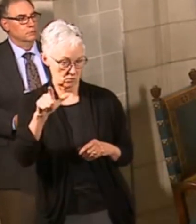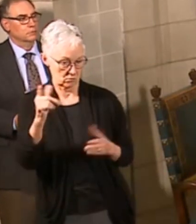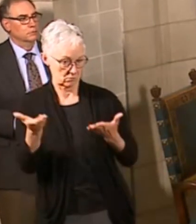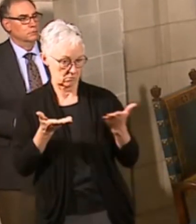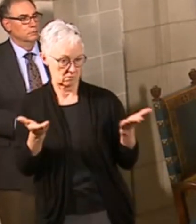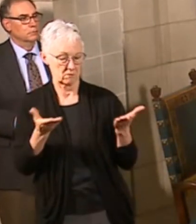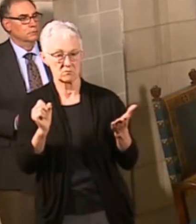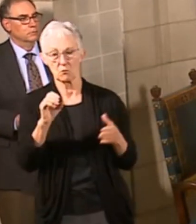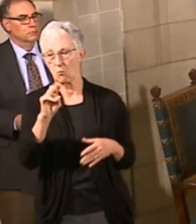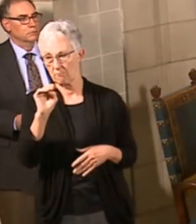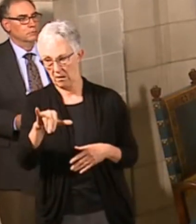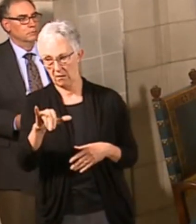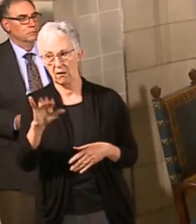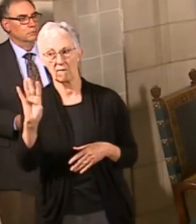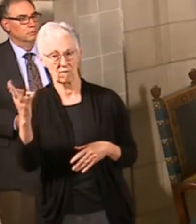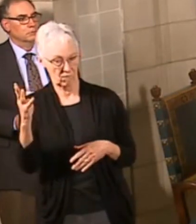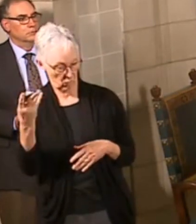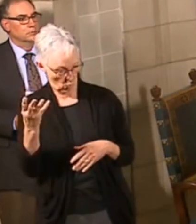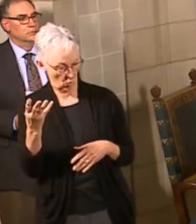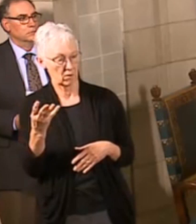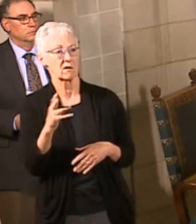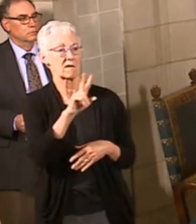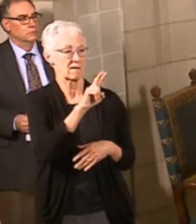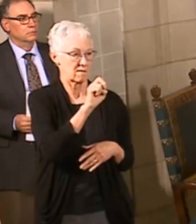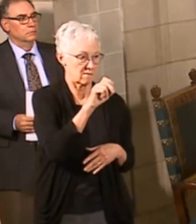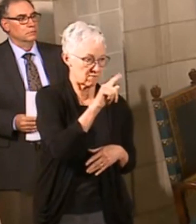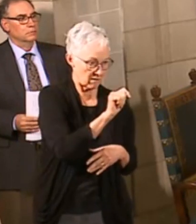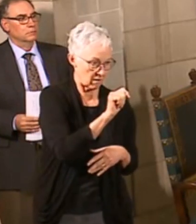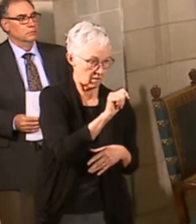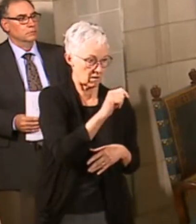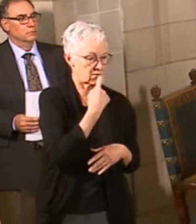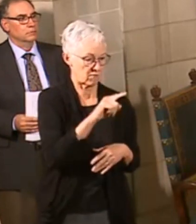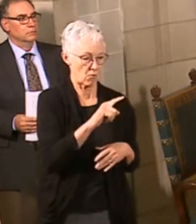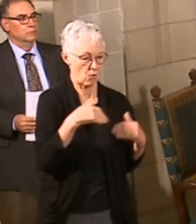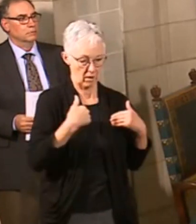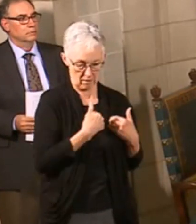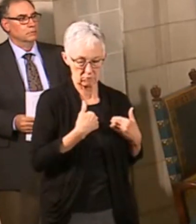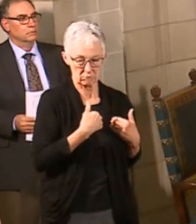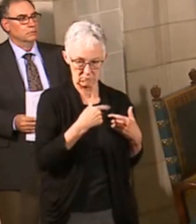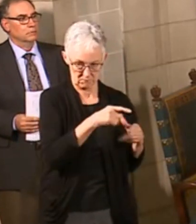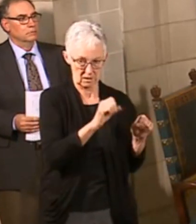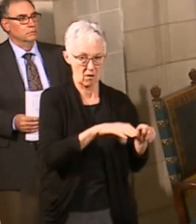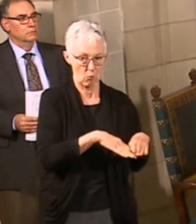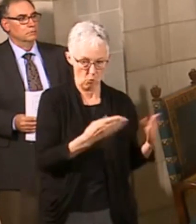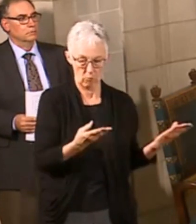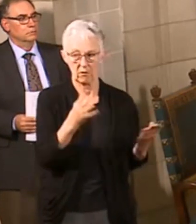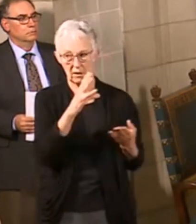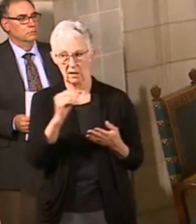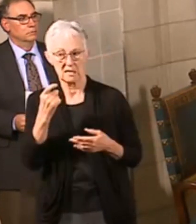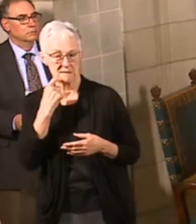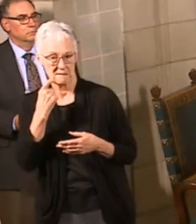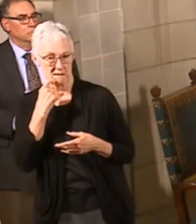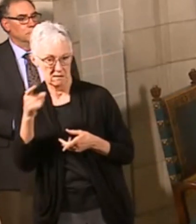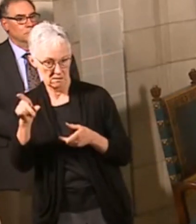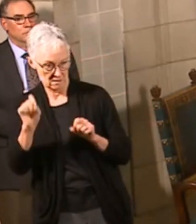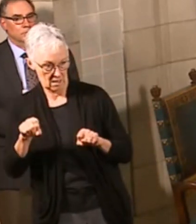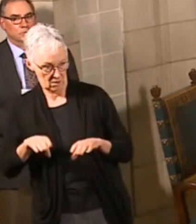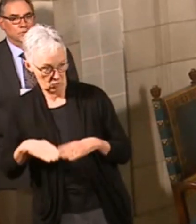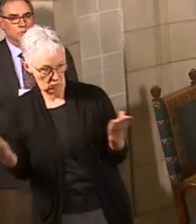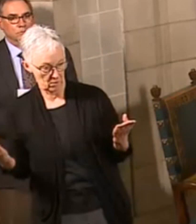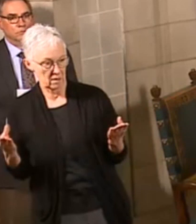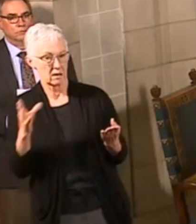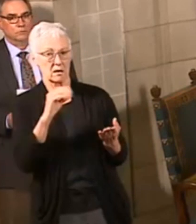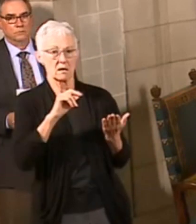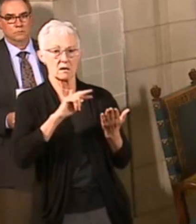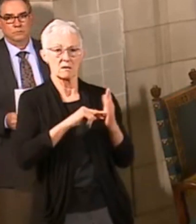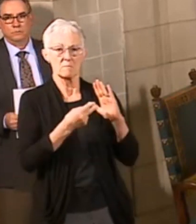patients again on May 4th. Veterinarian services will be able to be performed. This also covers, for example, ambulatory surgical centers.